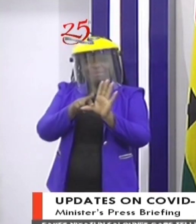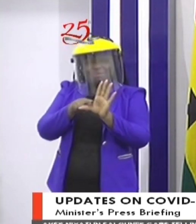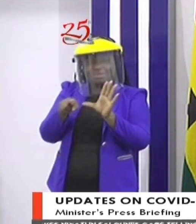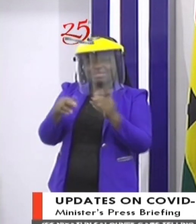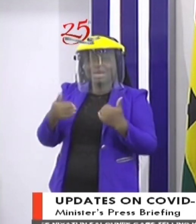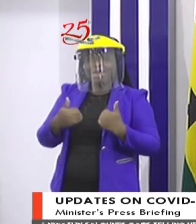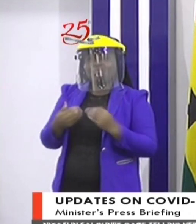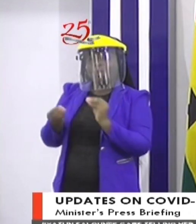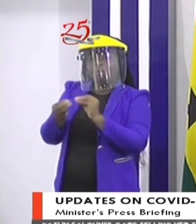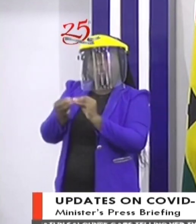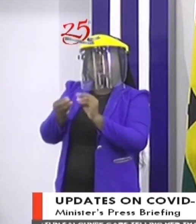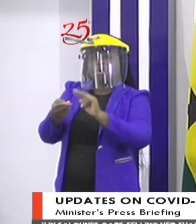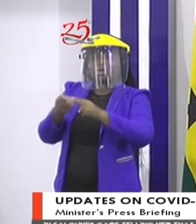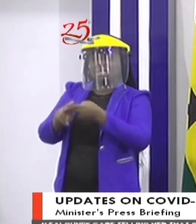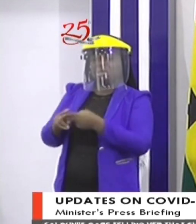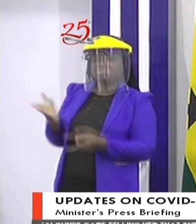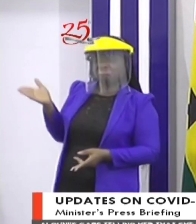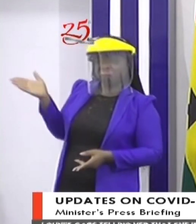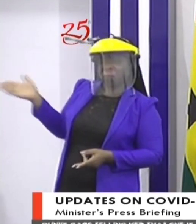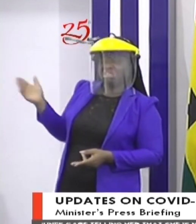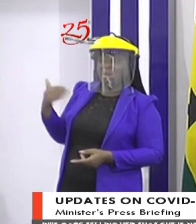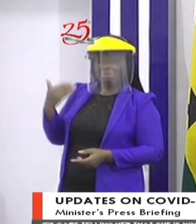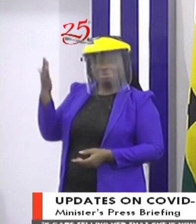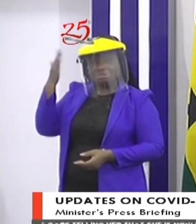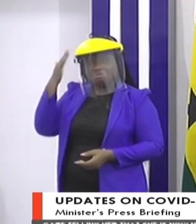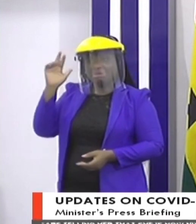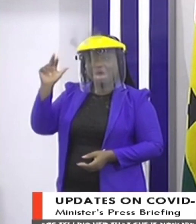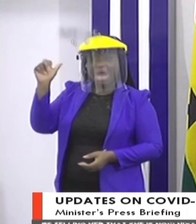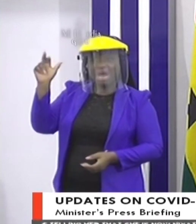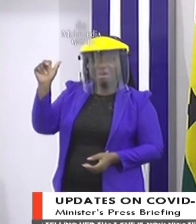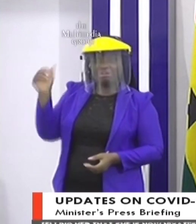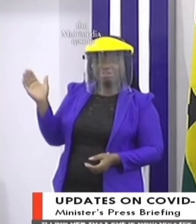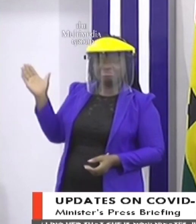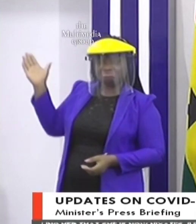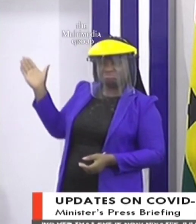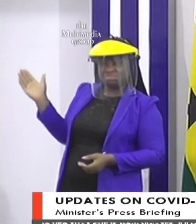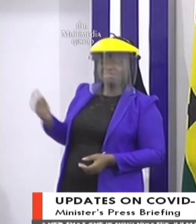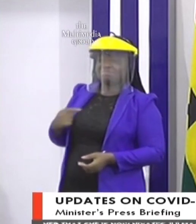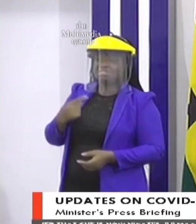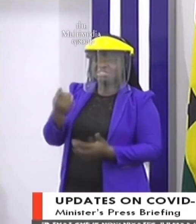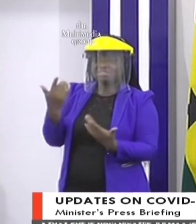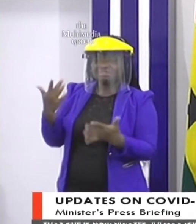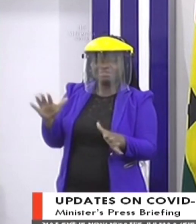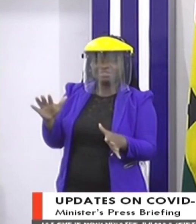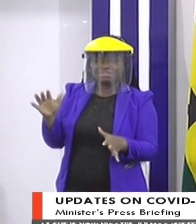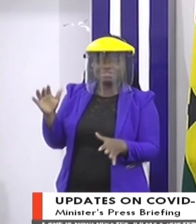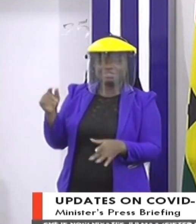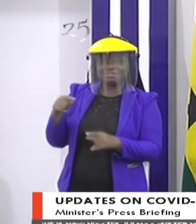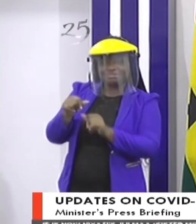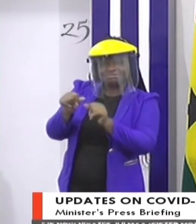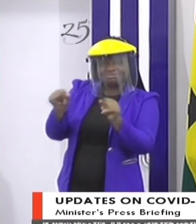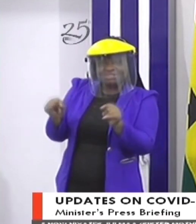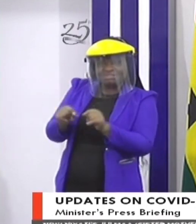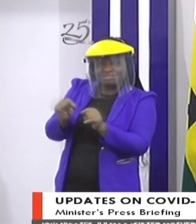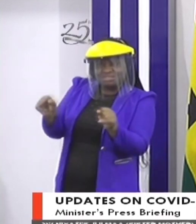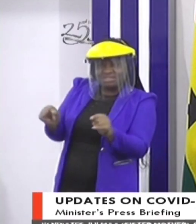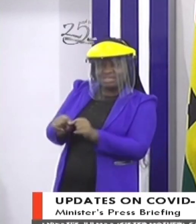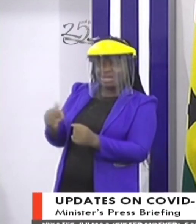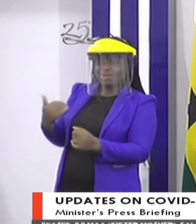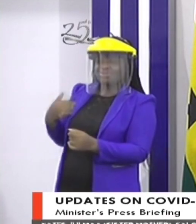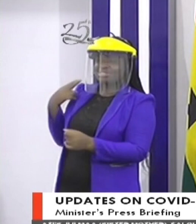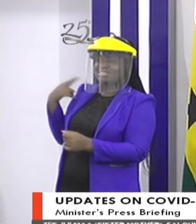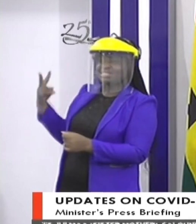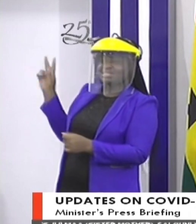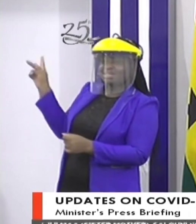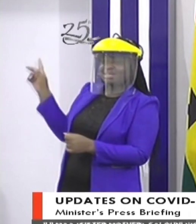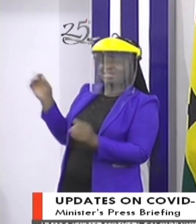number of cases. The first one is Greater Accra, and I think this has been reported before. The various hotspots are those that